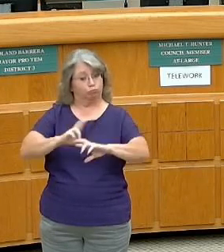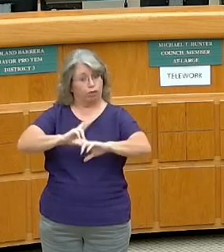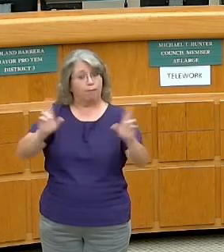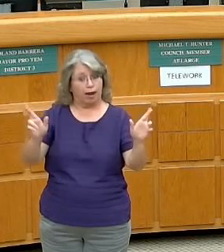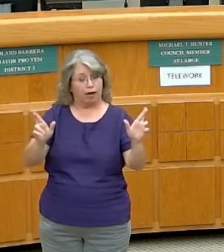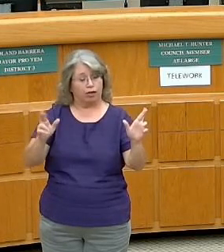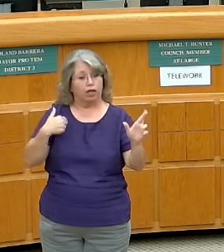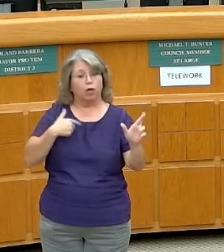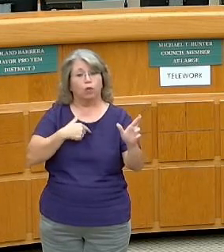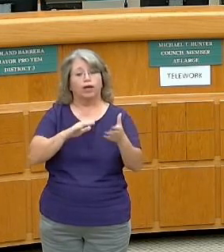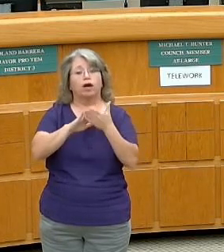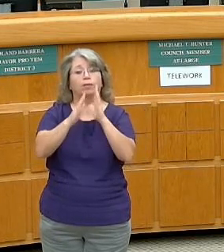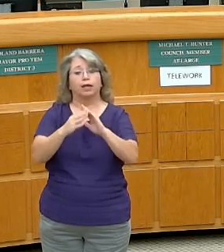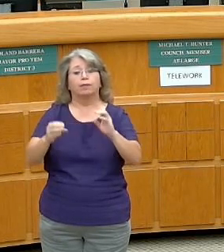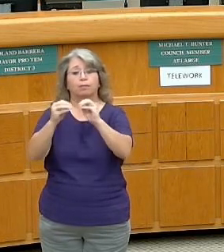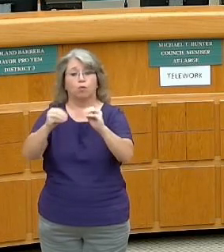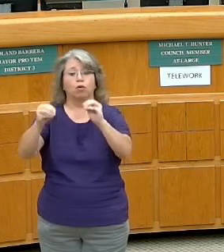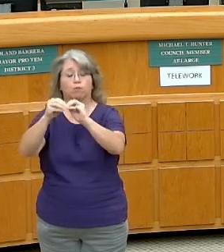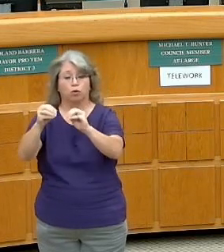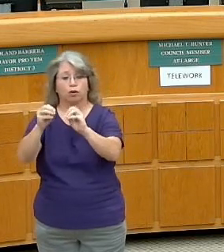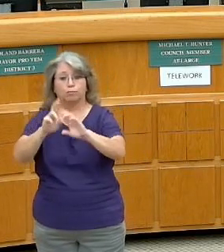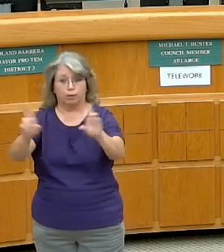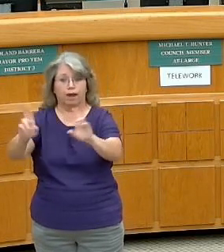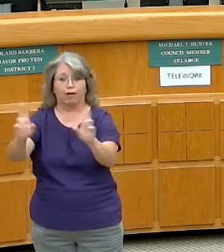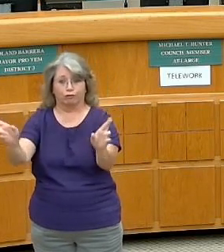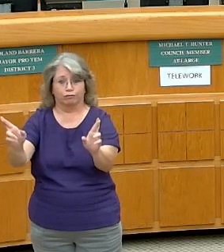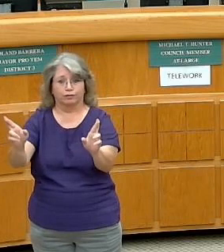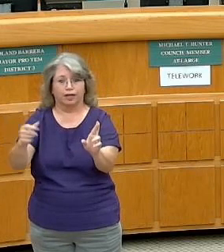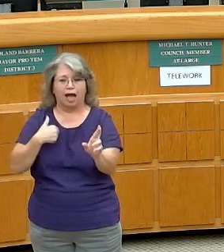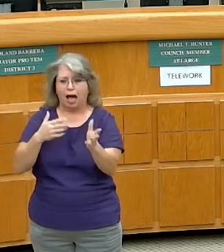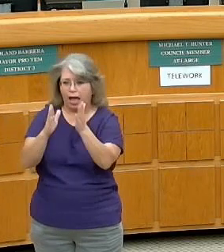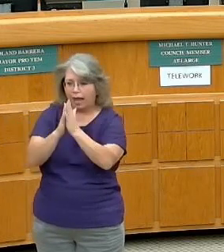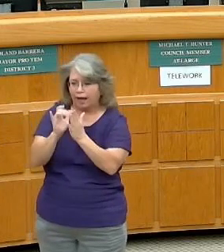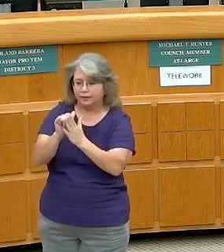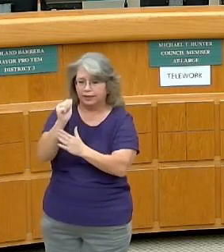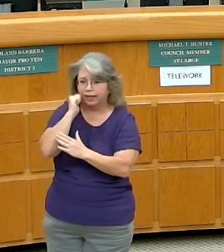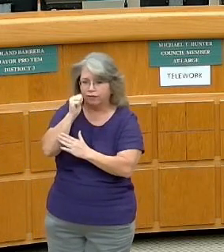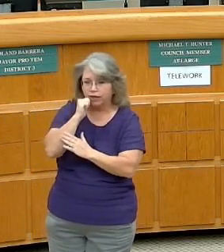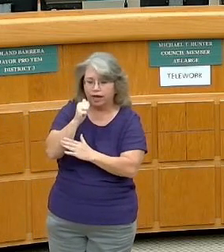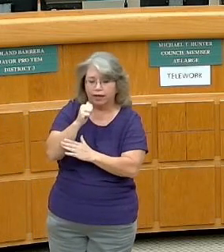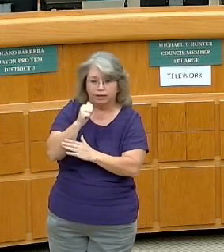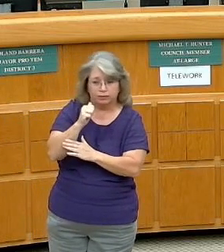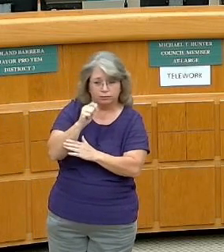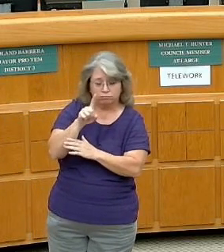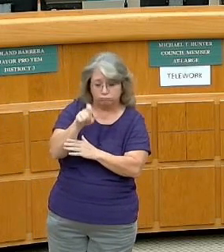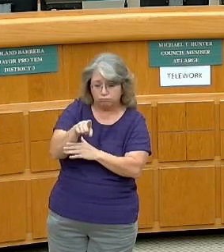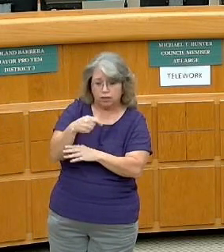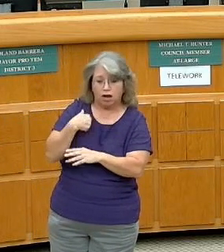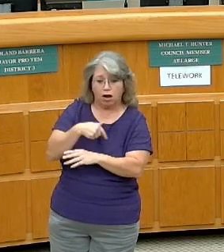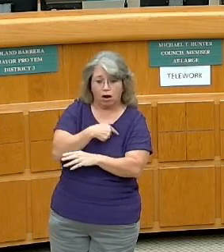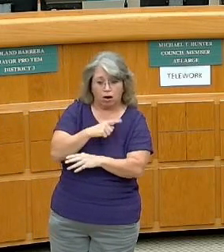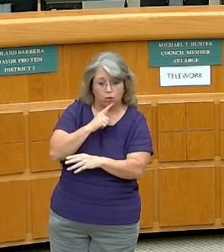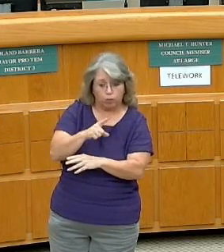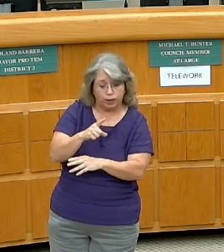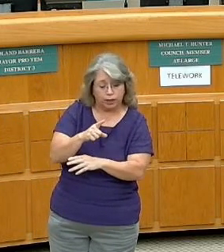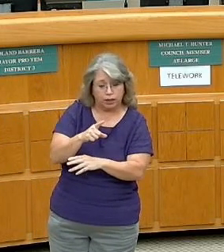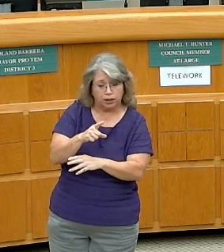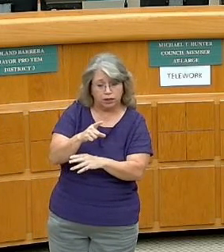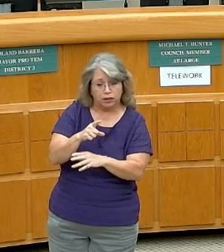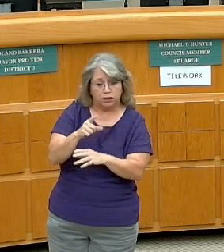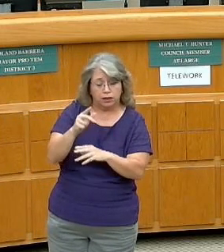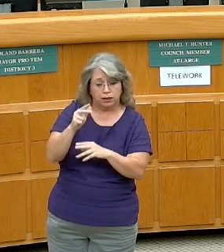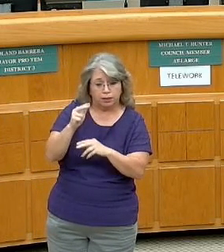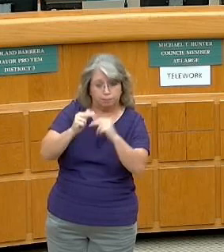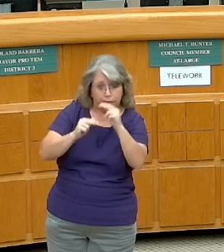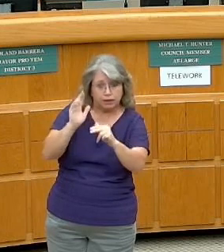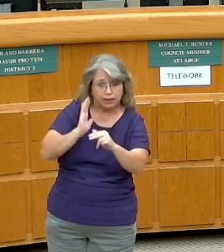want to ask and what I would want to know. And it's what I ask every day. Are we building our resources? Yes. Are we advocating for